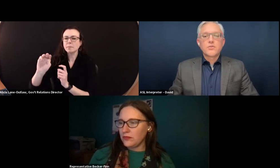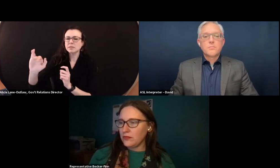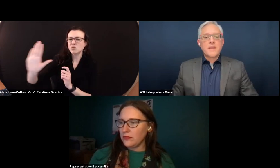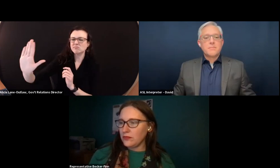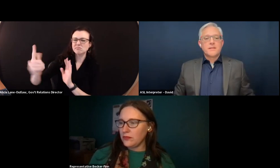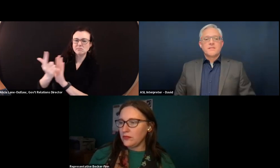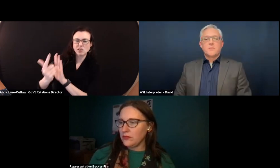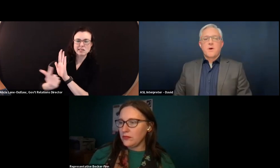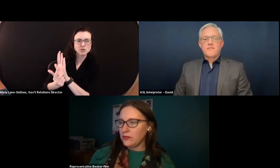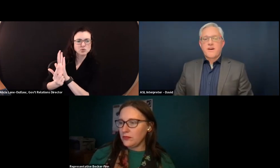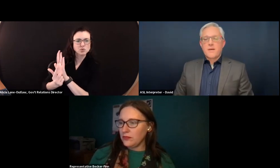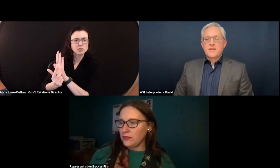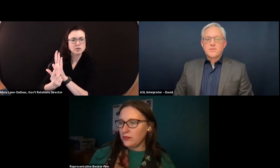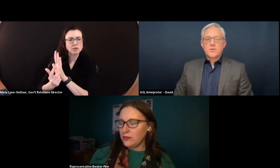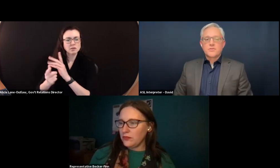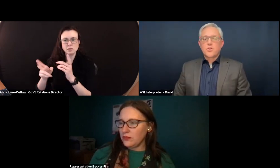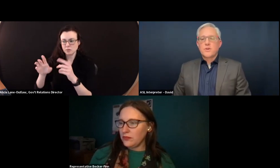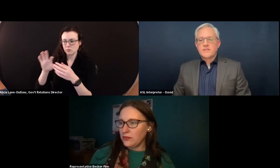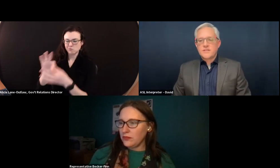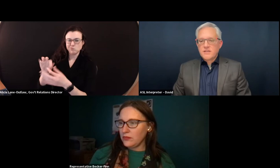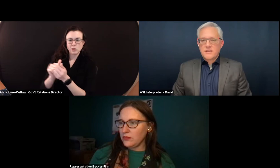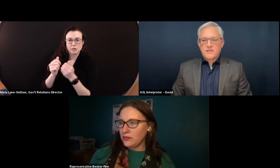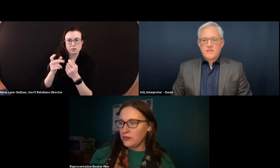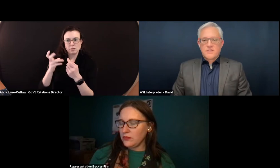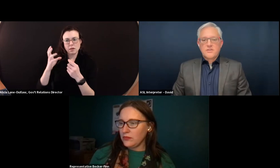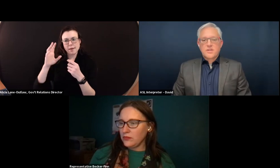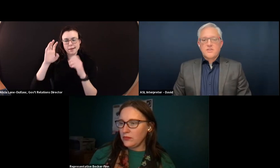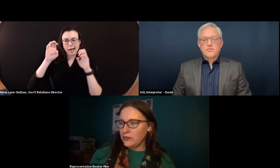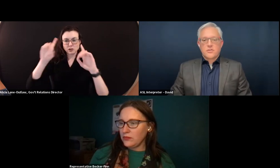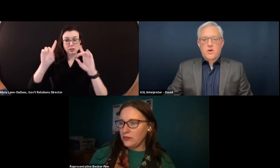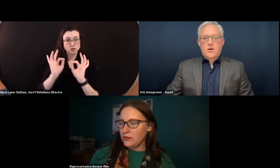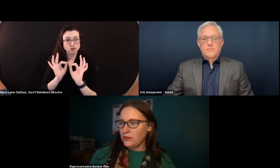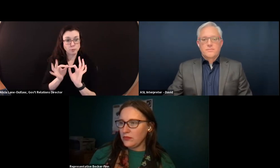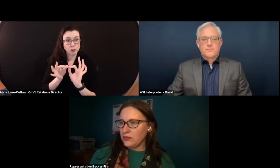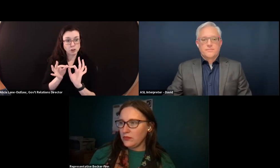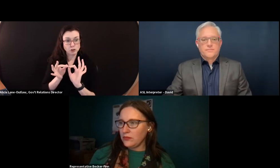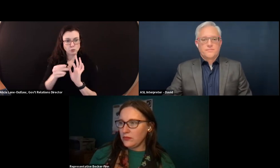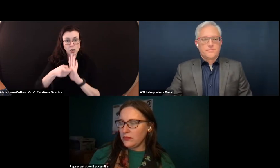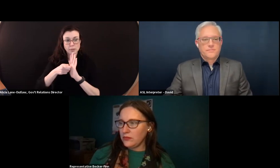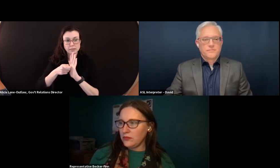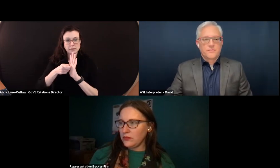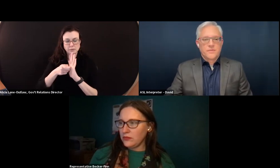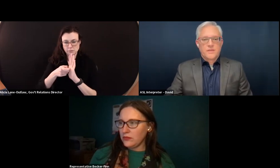The goal's main bill is to modify Minnesota's current educational law.